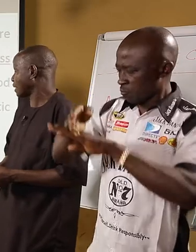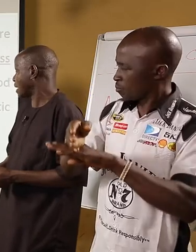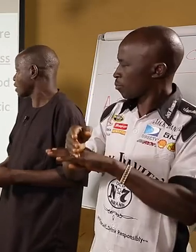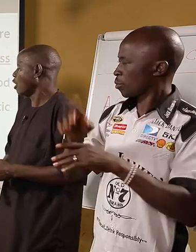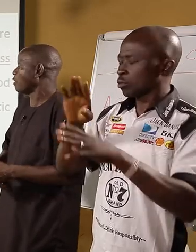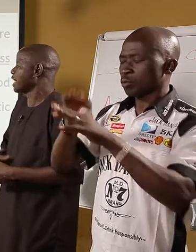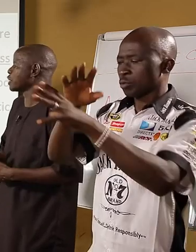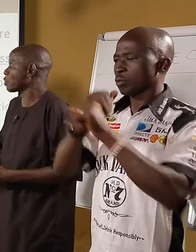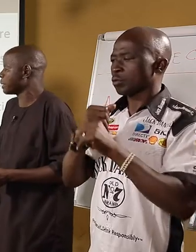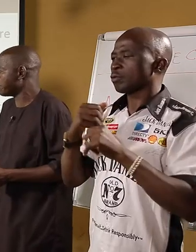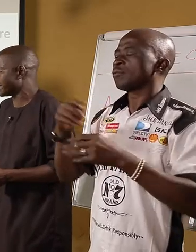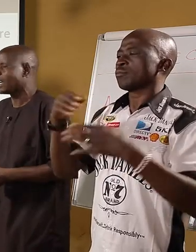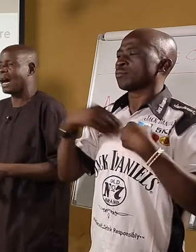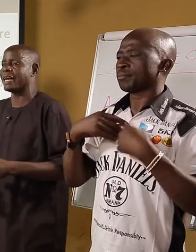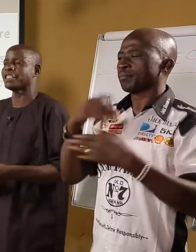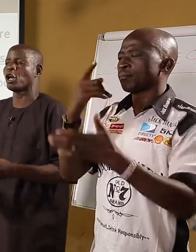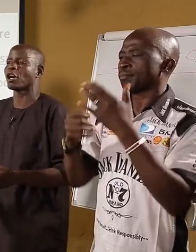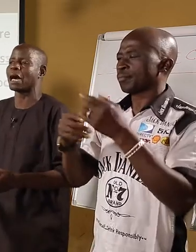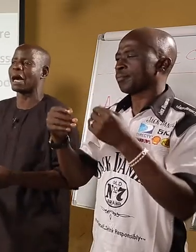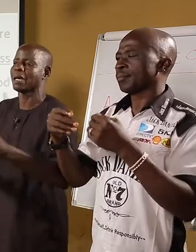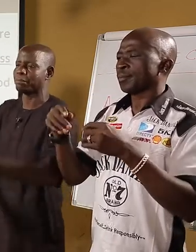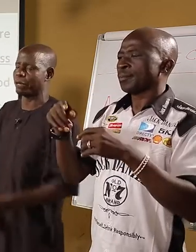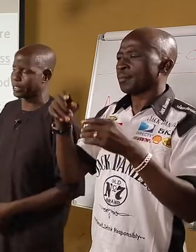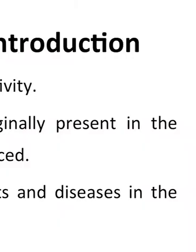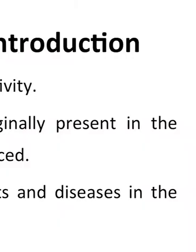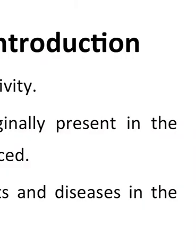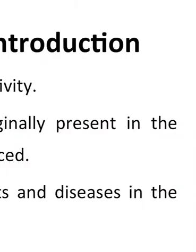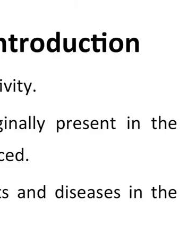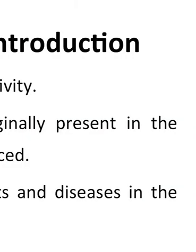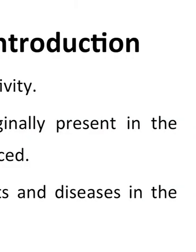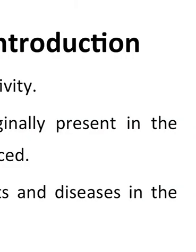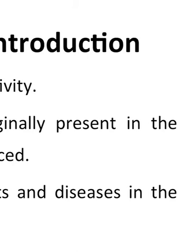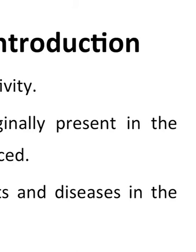desirable characters of the exotic breed and the local breed.